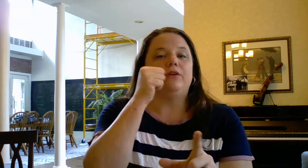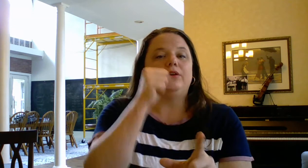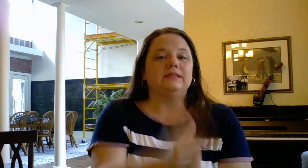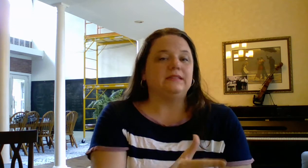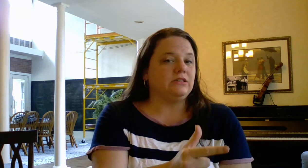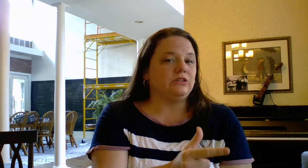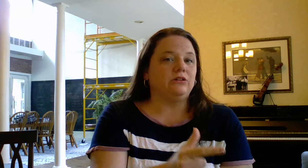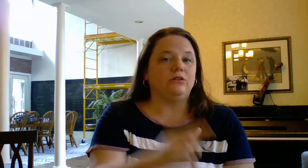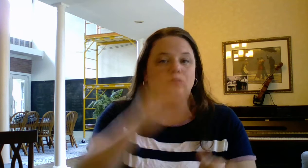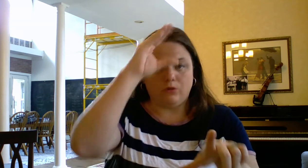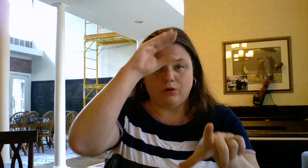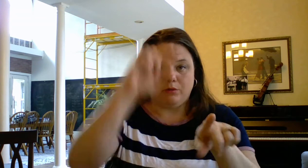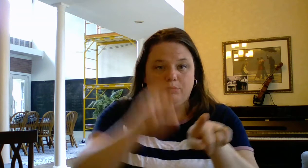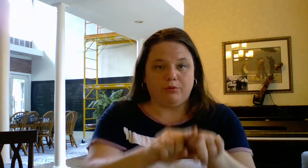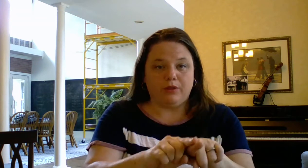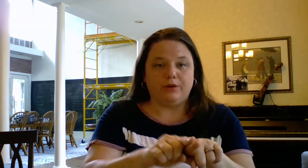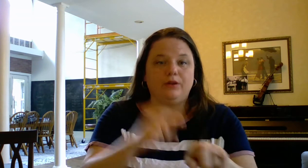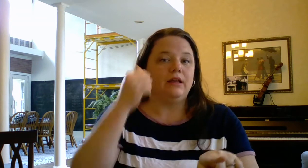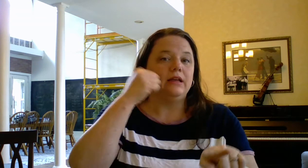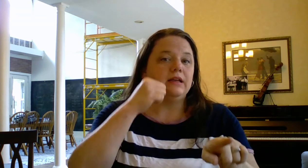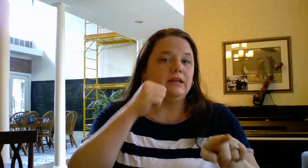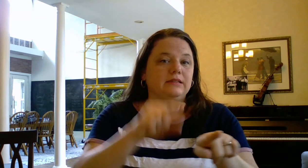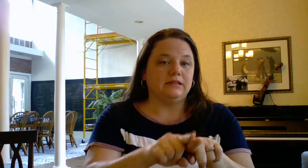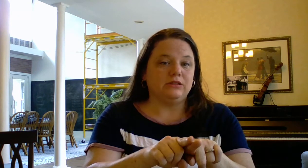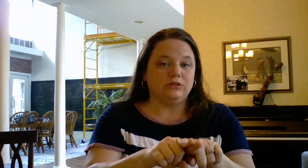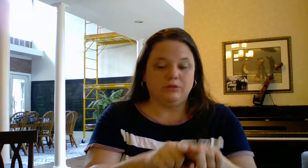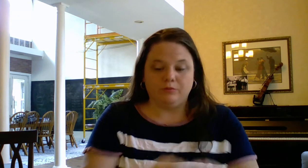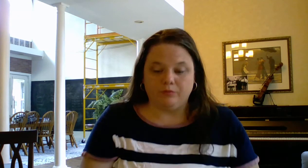and sister or brother and sister.